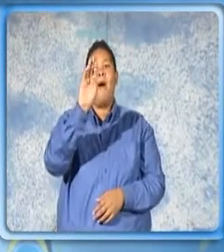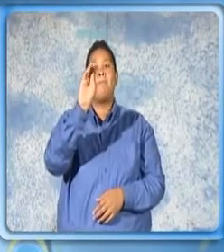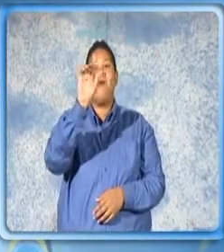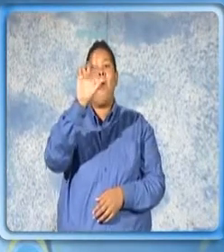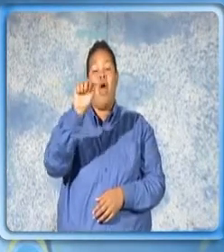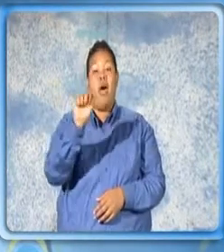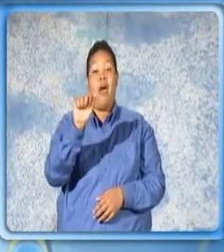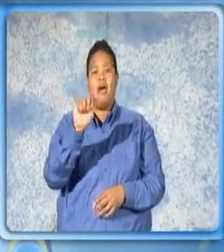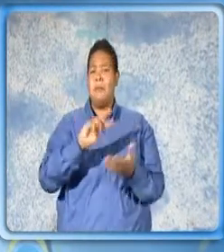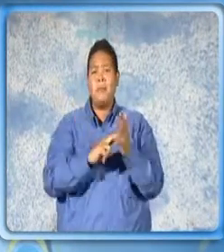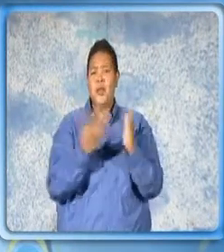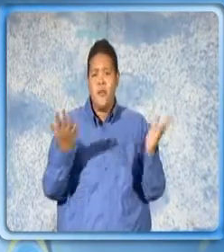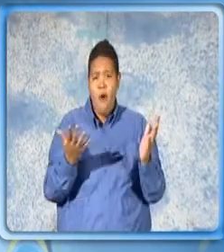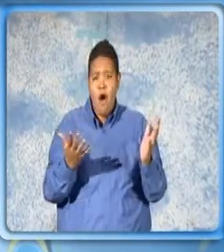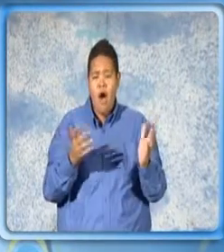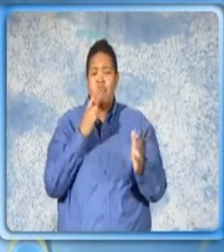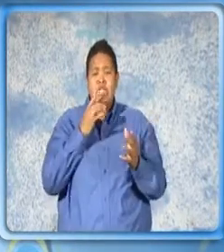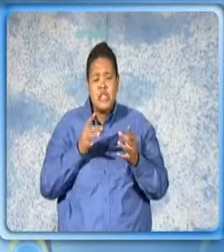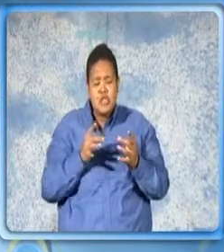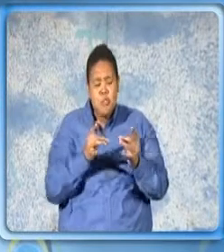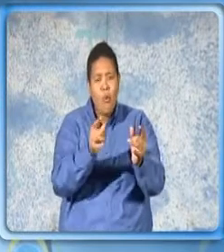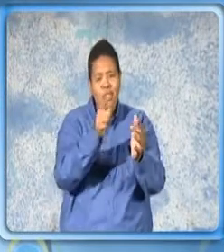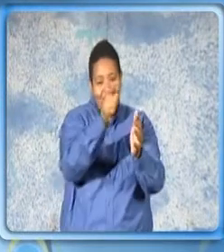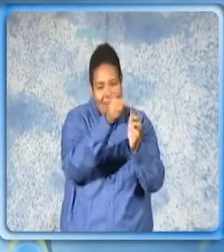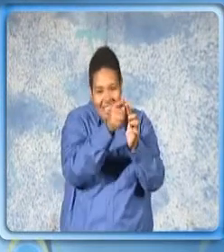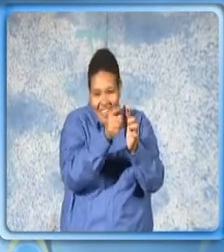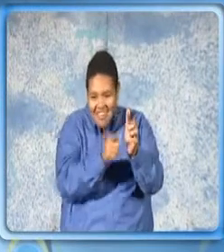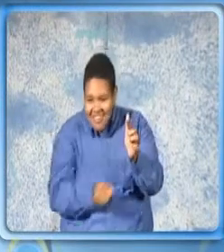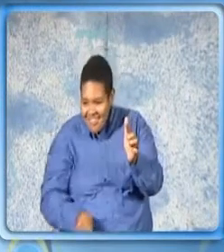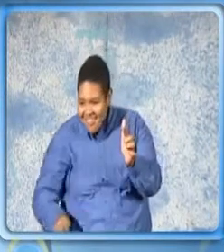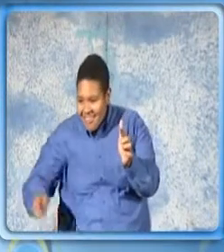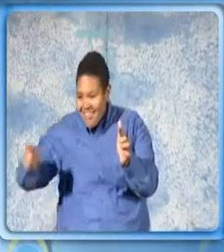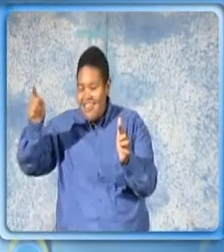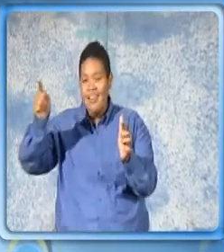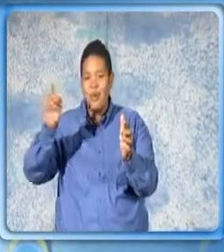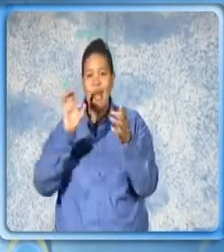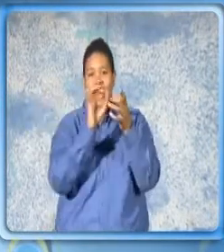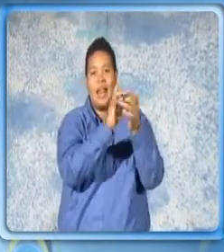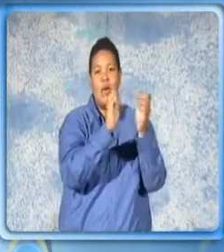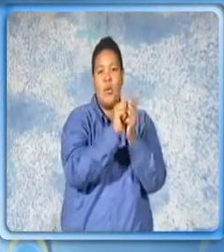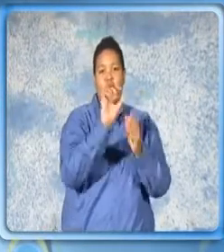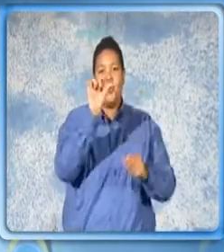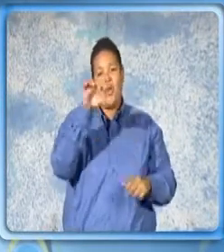A parabola is a smooth curve which represents a quadratic function.